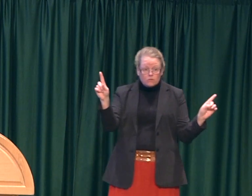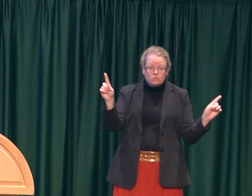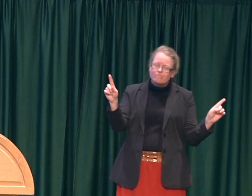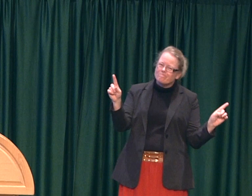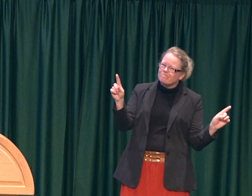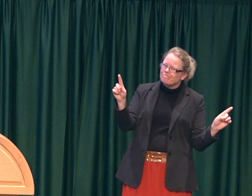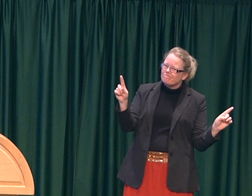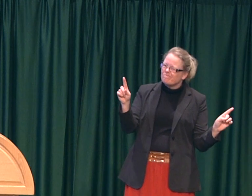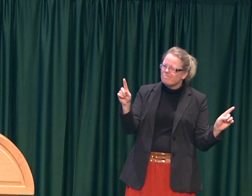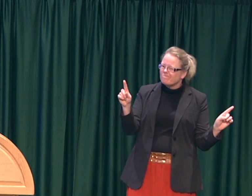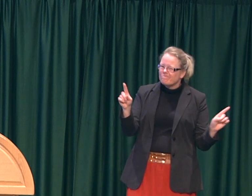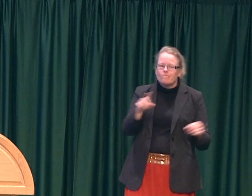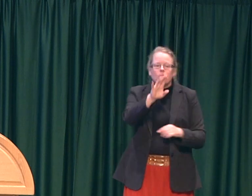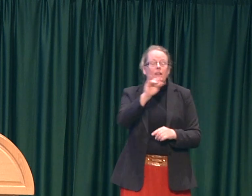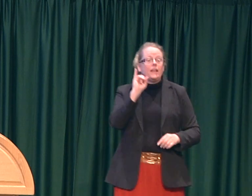But is it always effective?